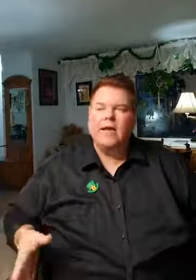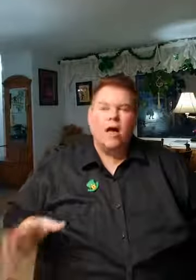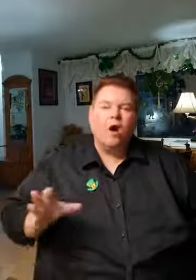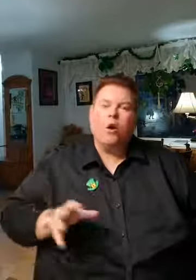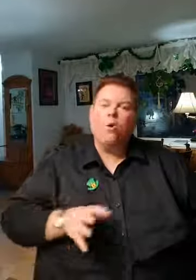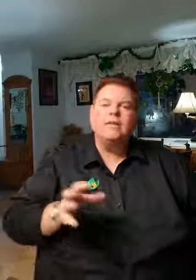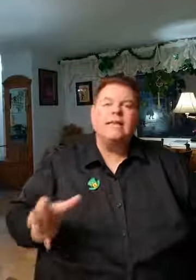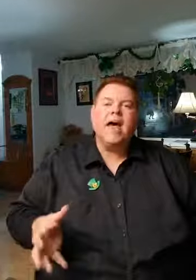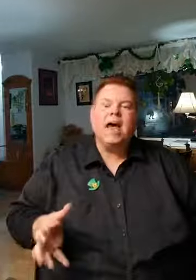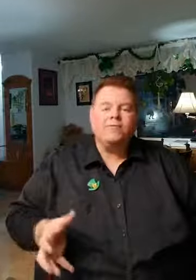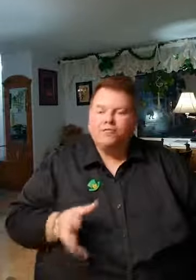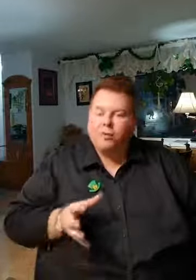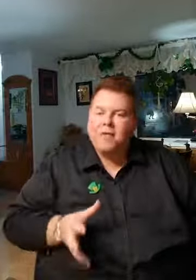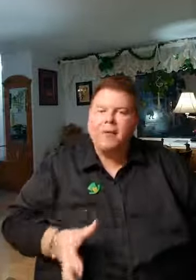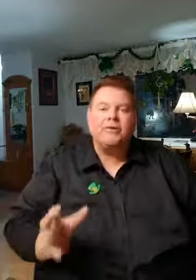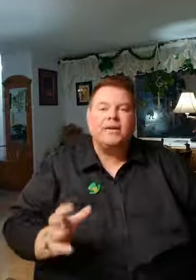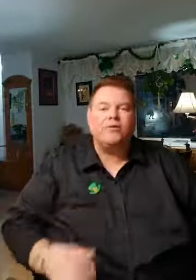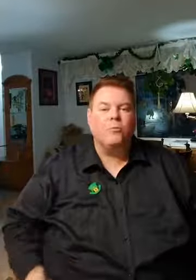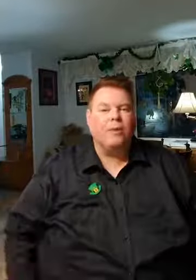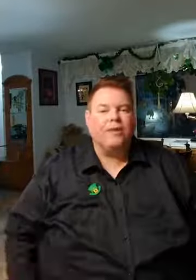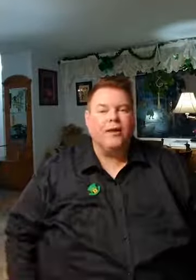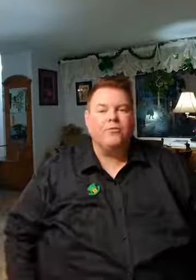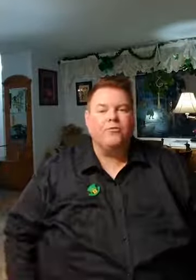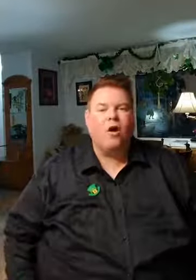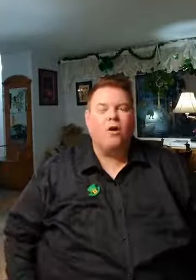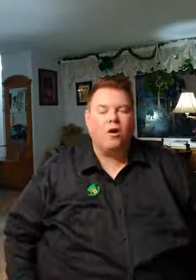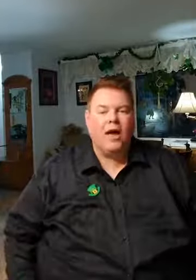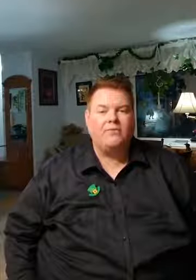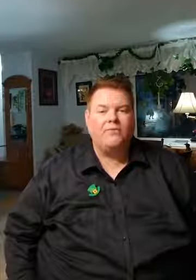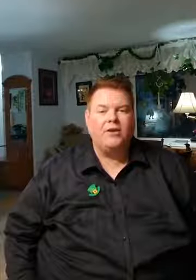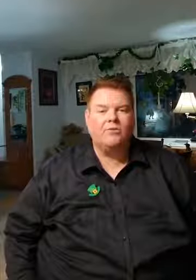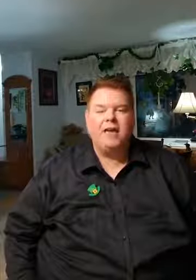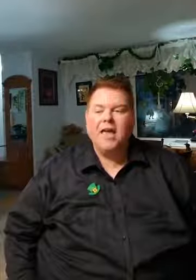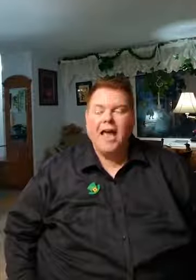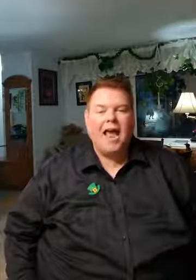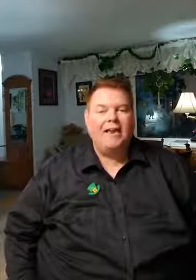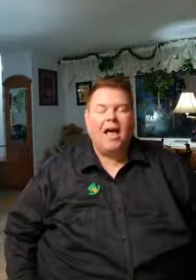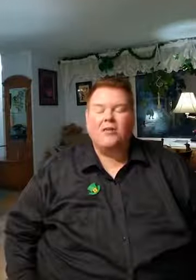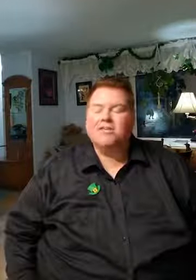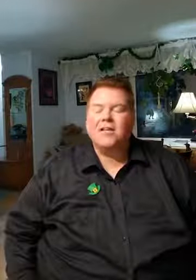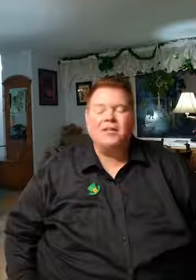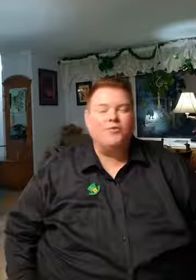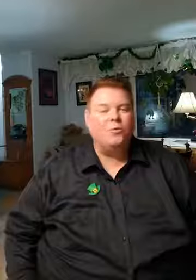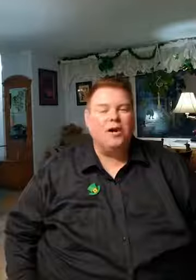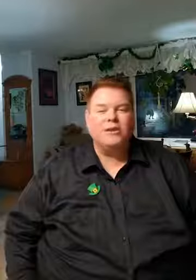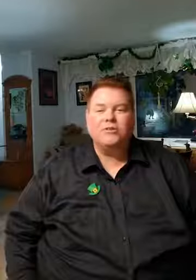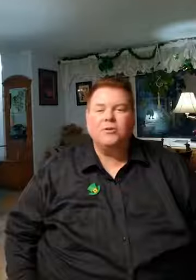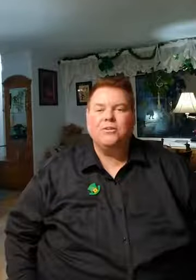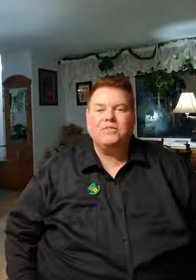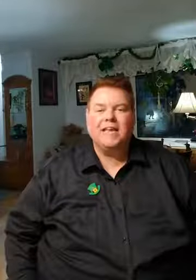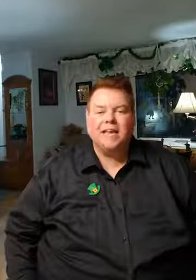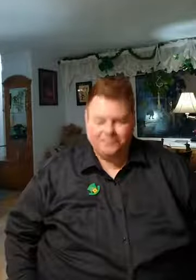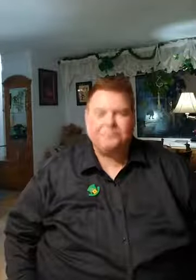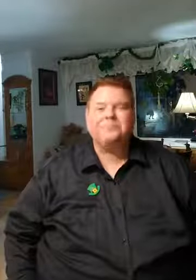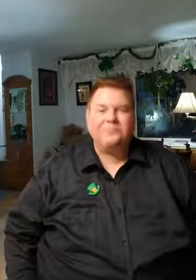are only live for that particular moment. They're not archived videos. And I'll just tell you, if you want to hear some good singing, the